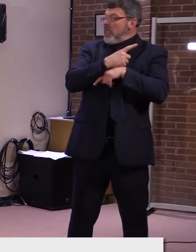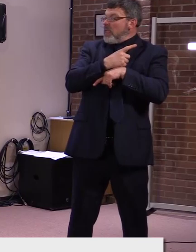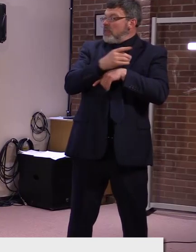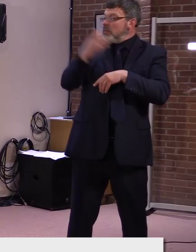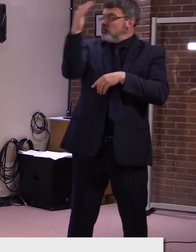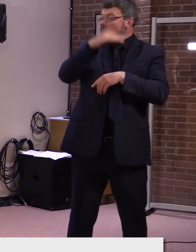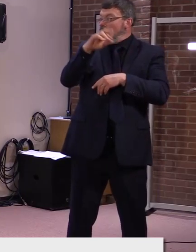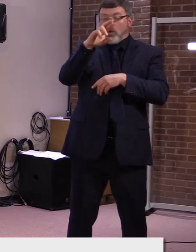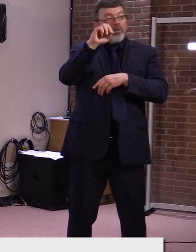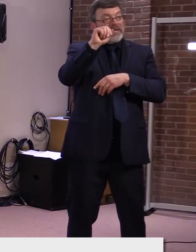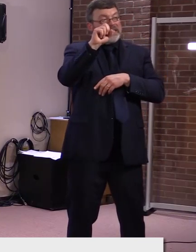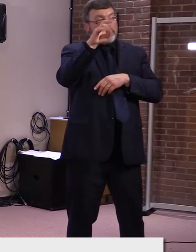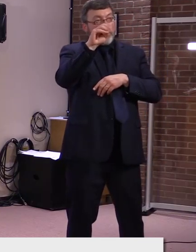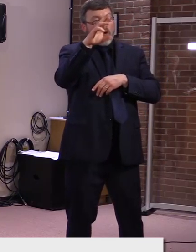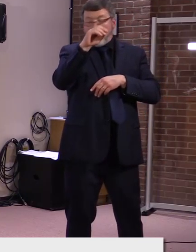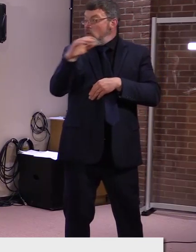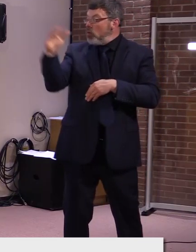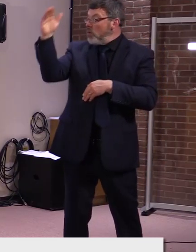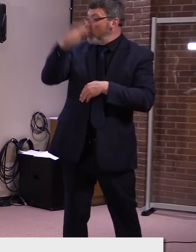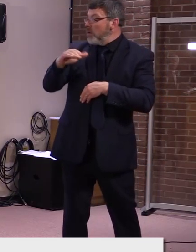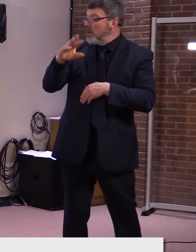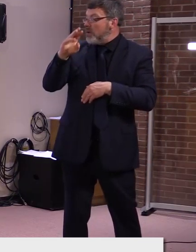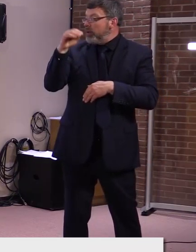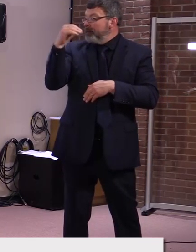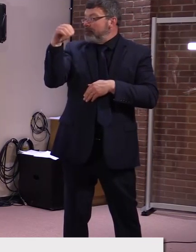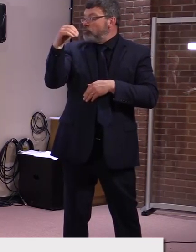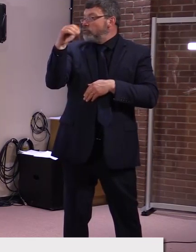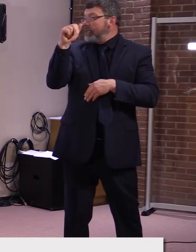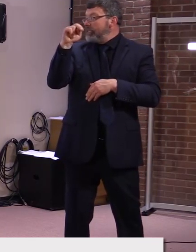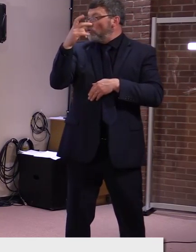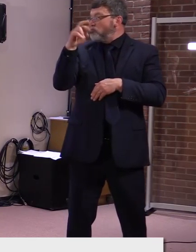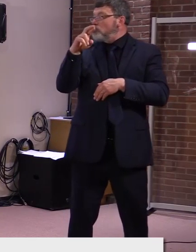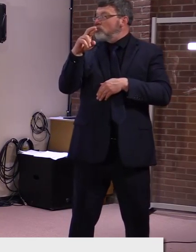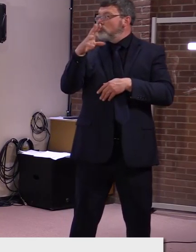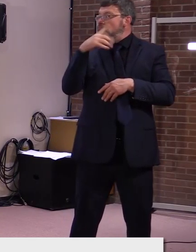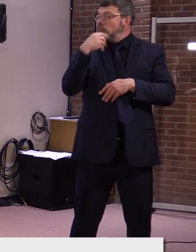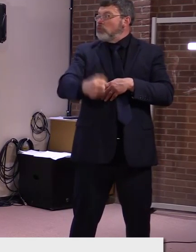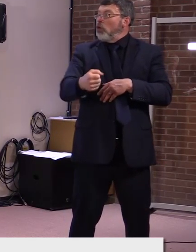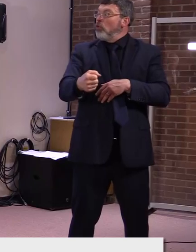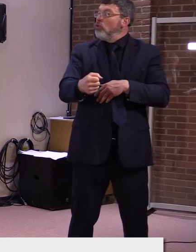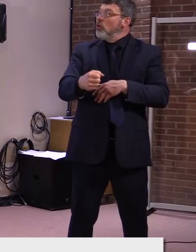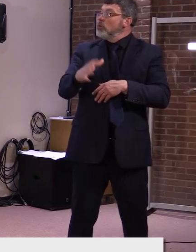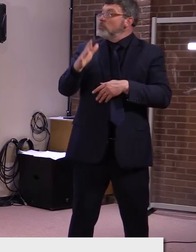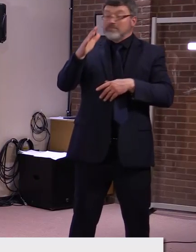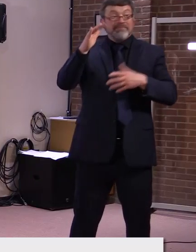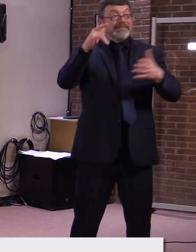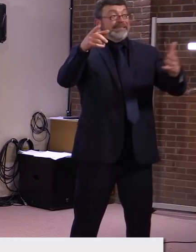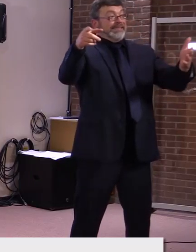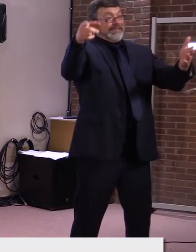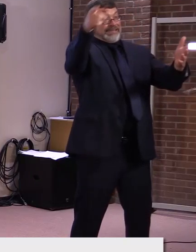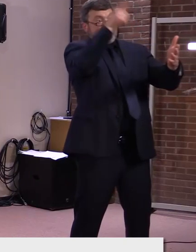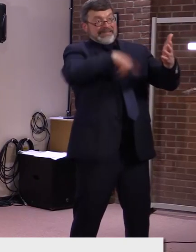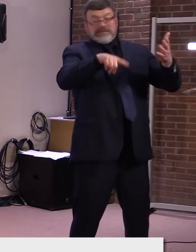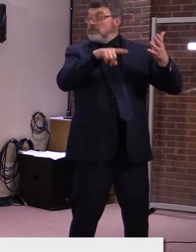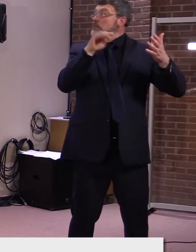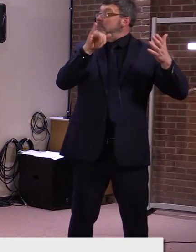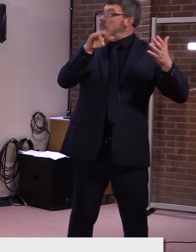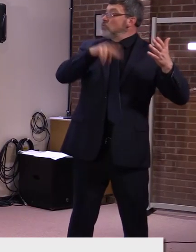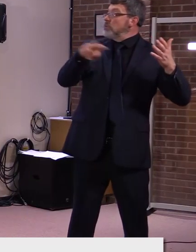Department in Reedsboro, Vermont, Manchester Public Safety in Manchester, Vermont, if we can go to the next slide. These start